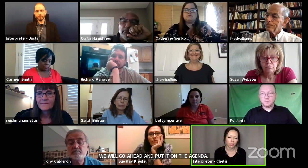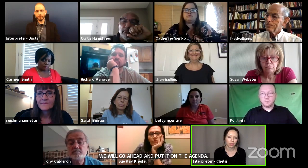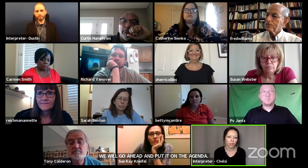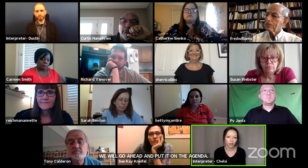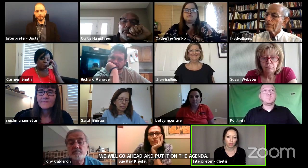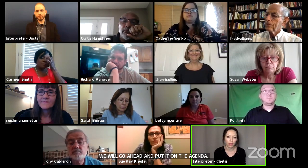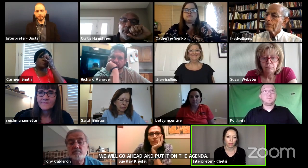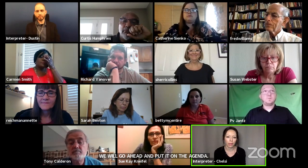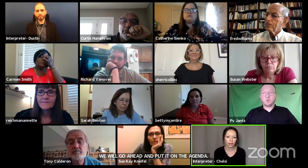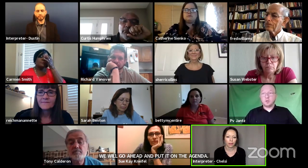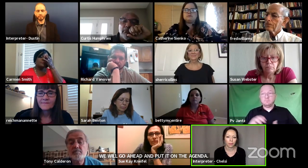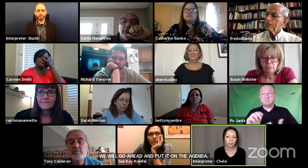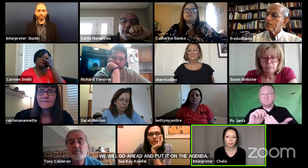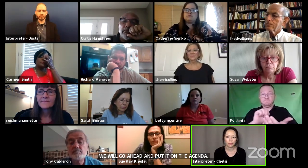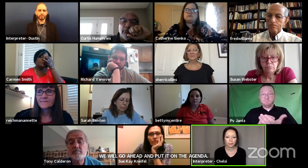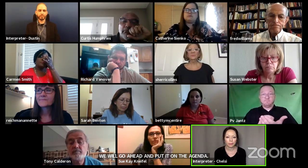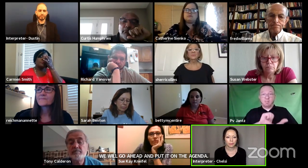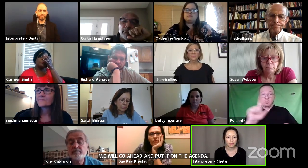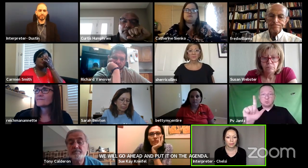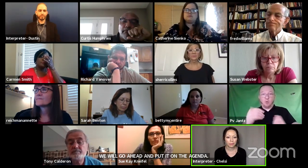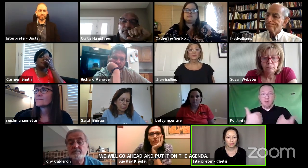in advance from that meeting.